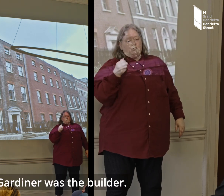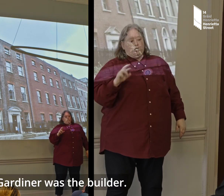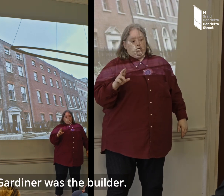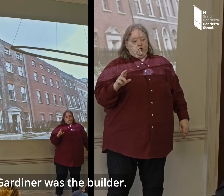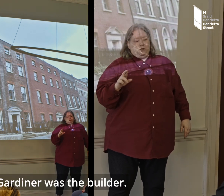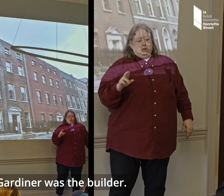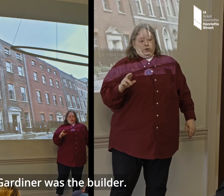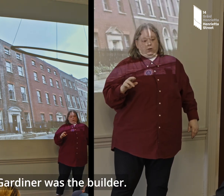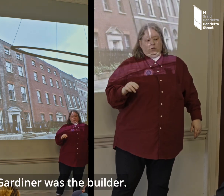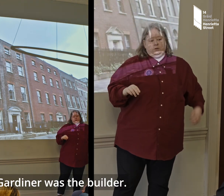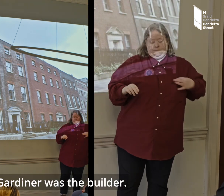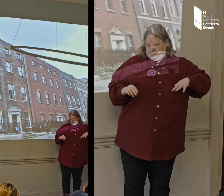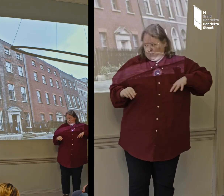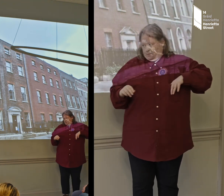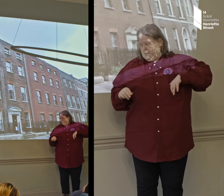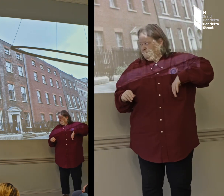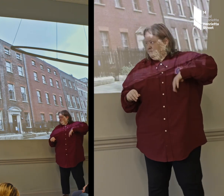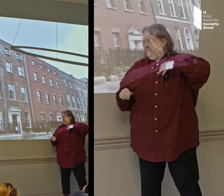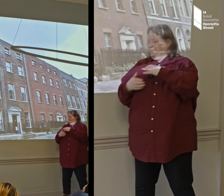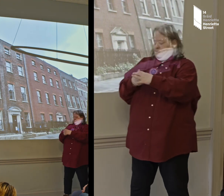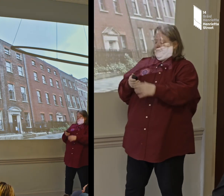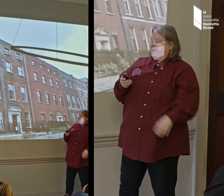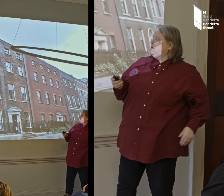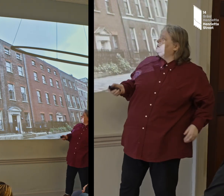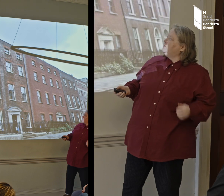Luke Gardner was the builder.